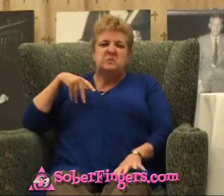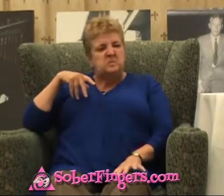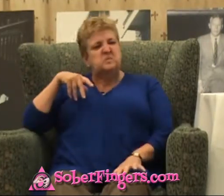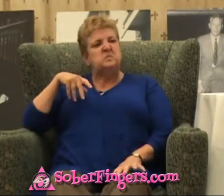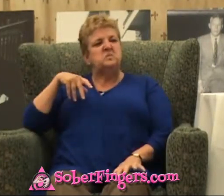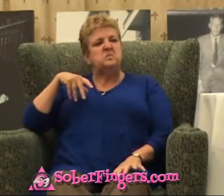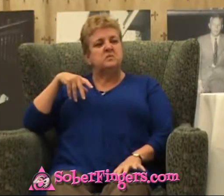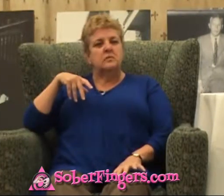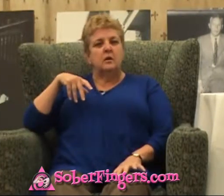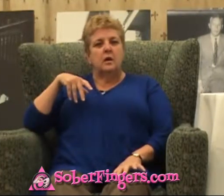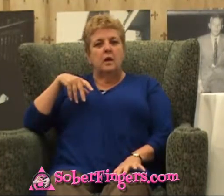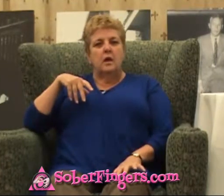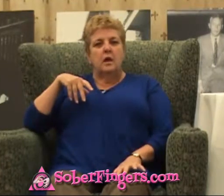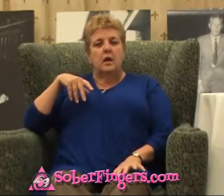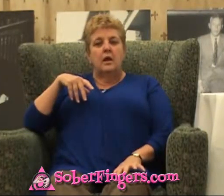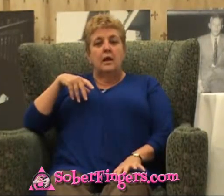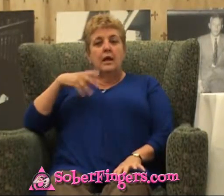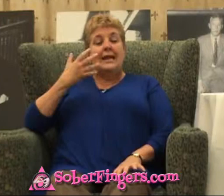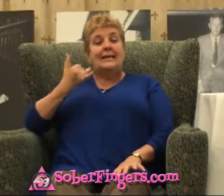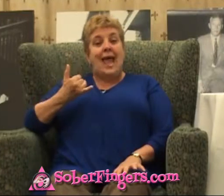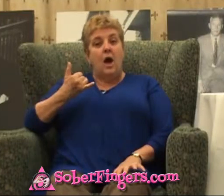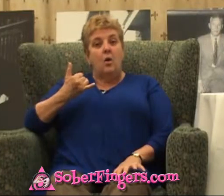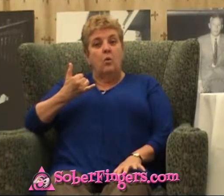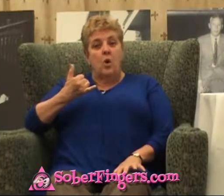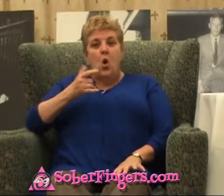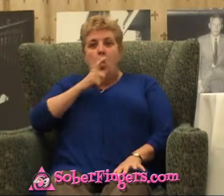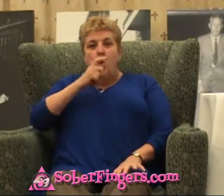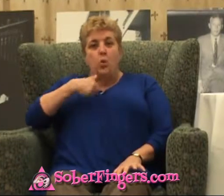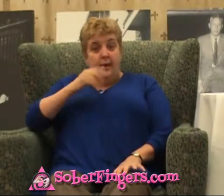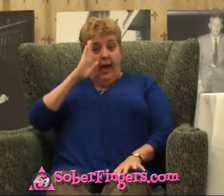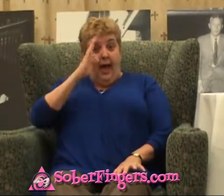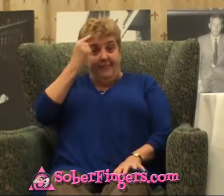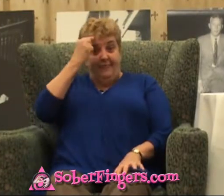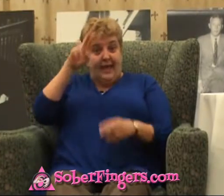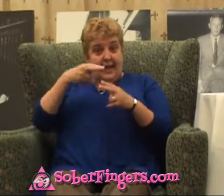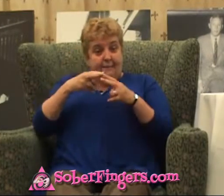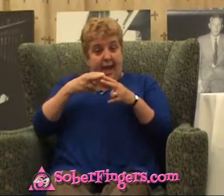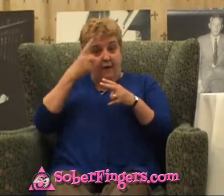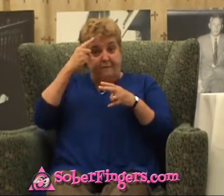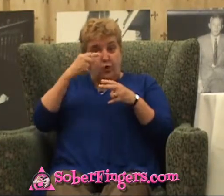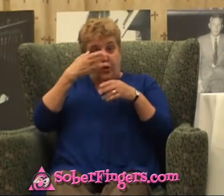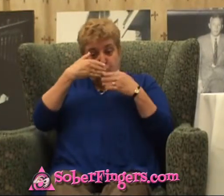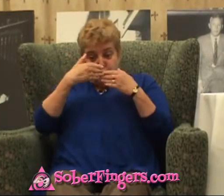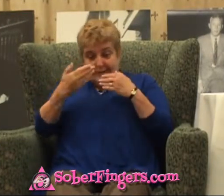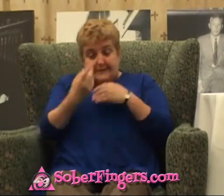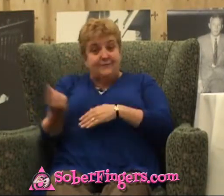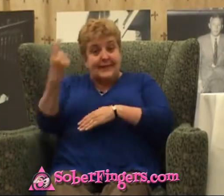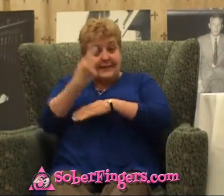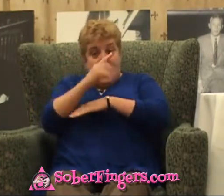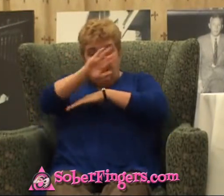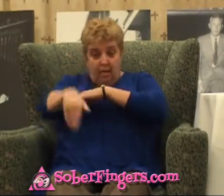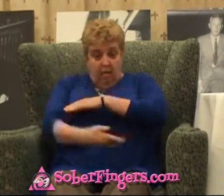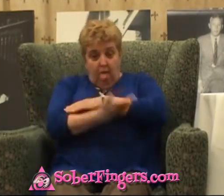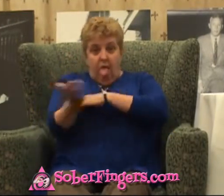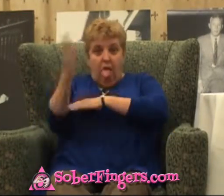Guess who owns my morning, my noon, and my night now? It is you who doesn't like